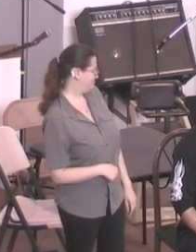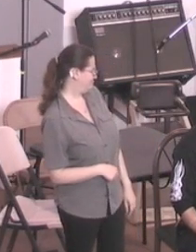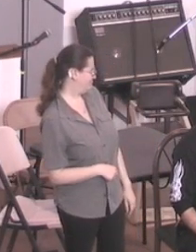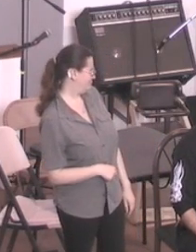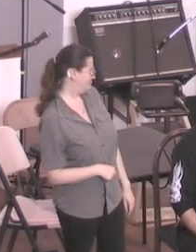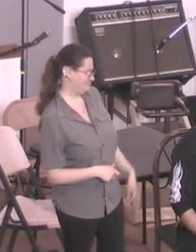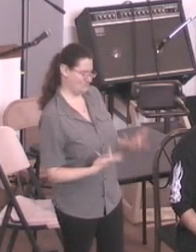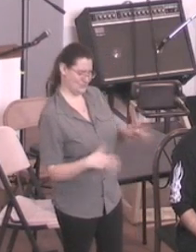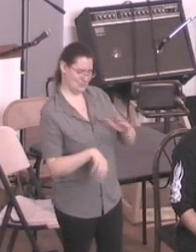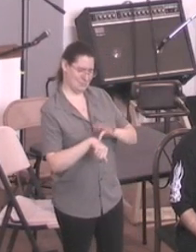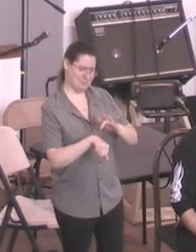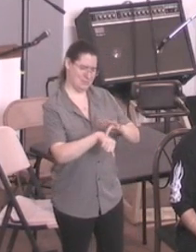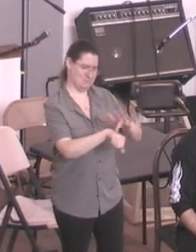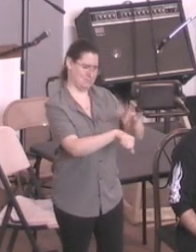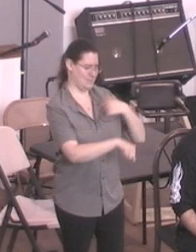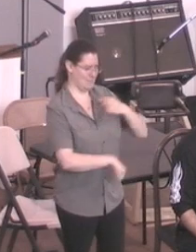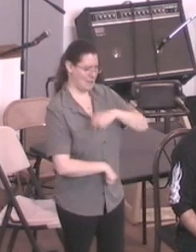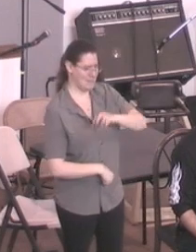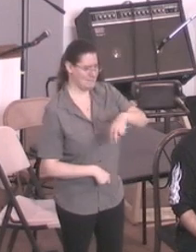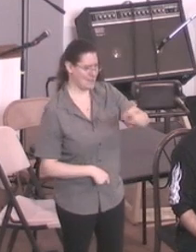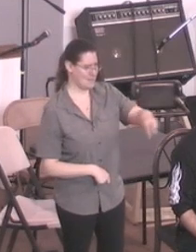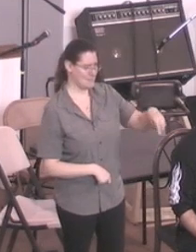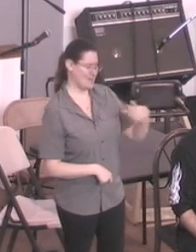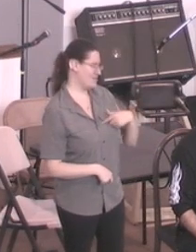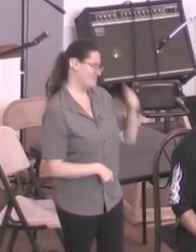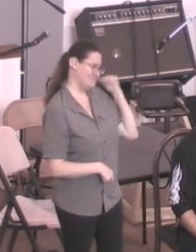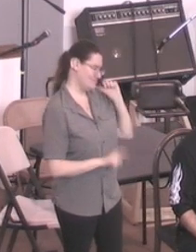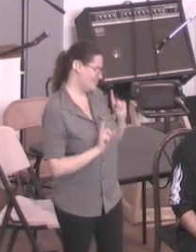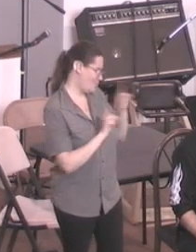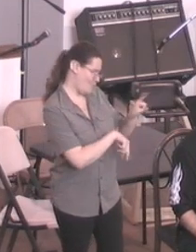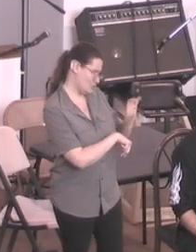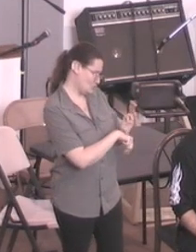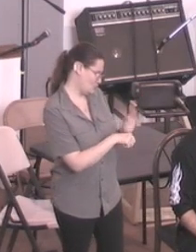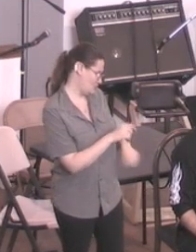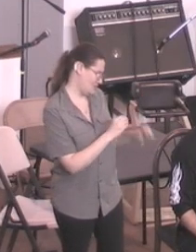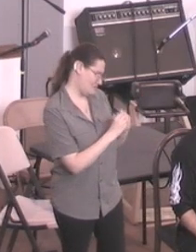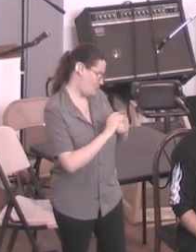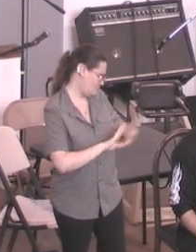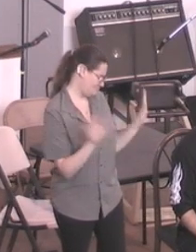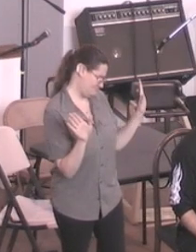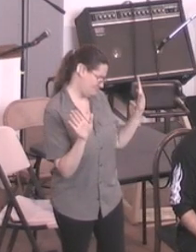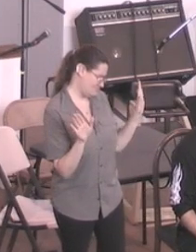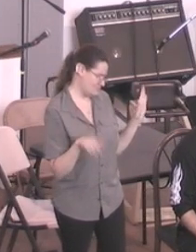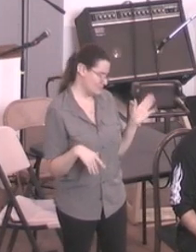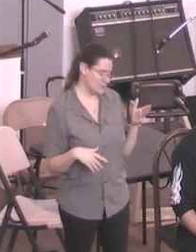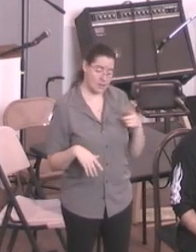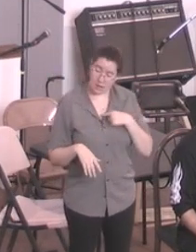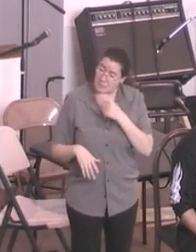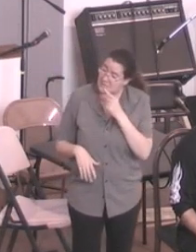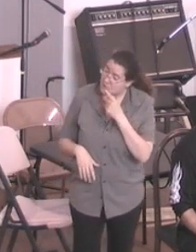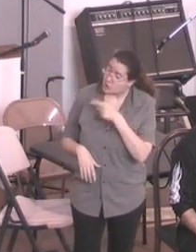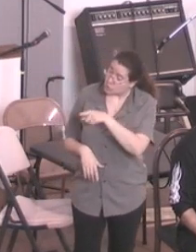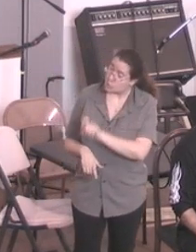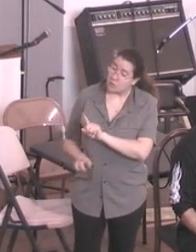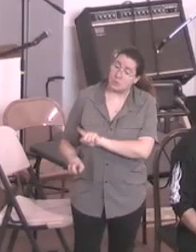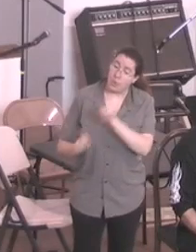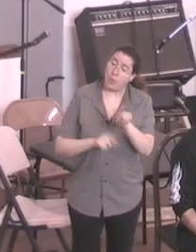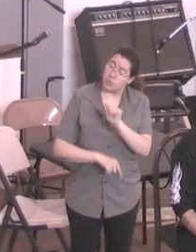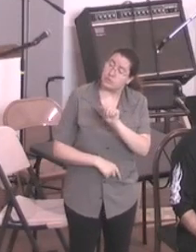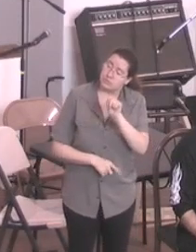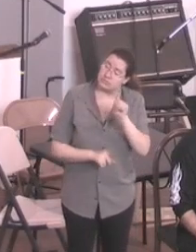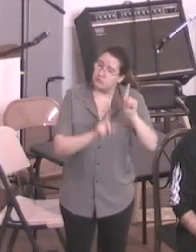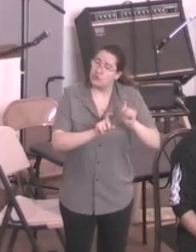I've been to I don't know how many churches. I am not going to church. She says, I'm serious. You need to go try